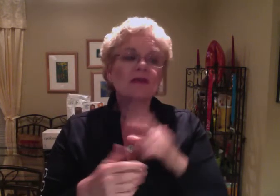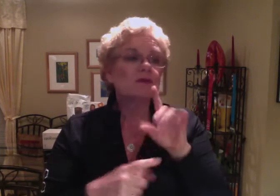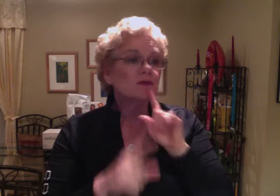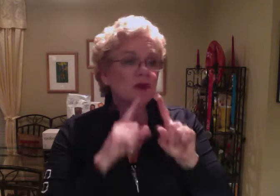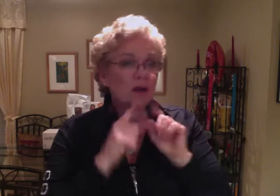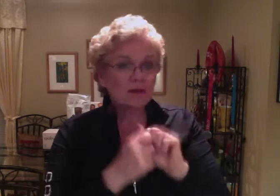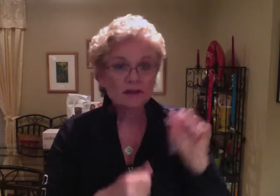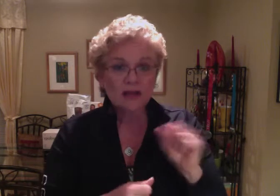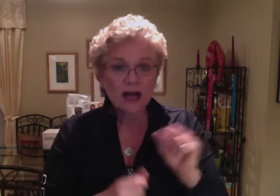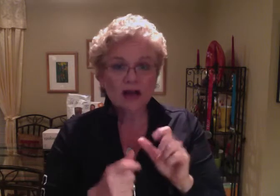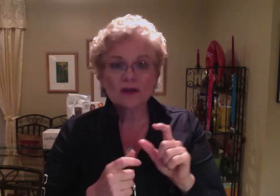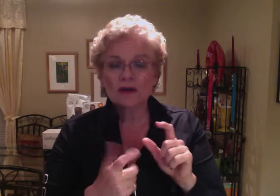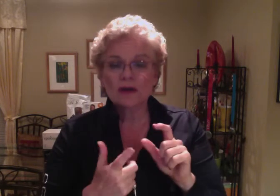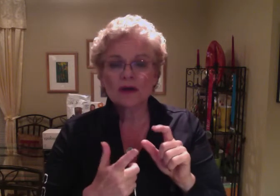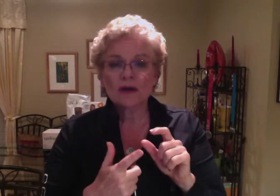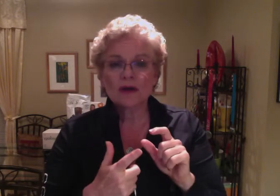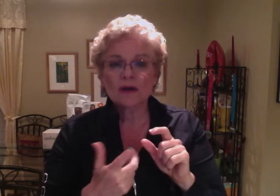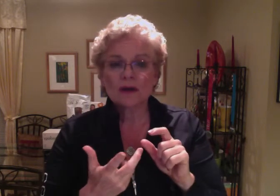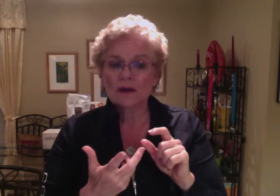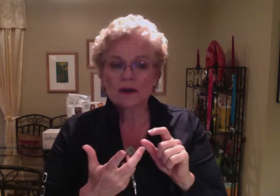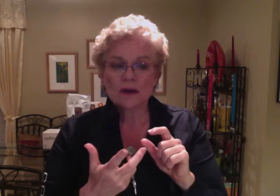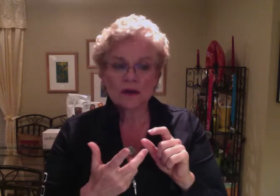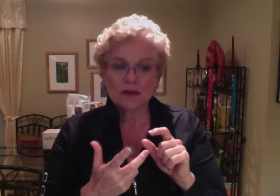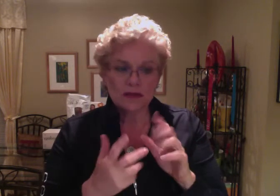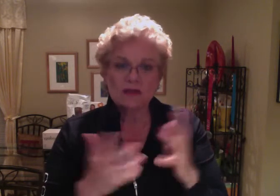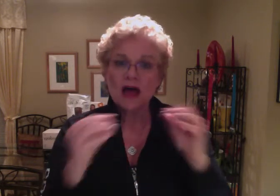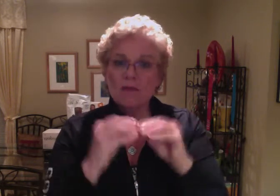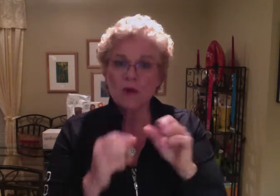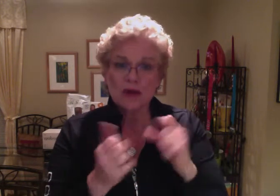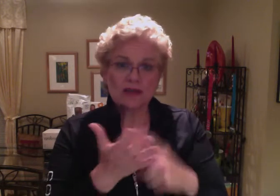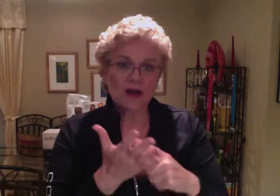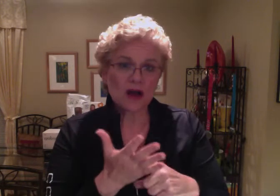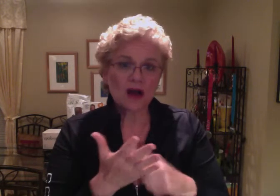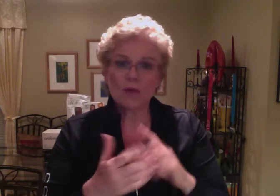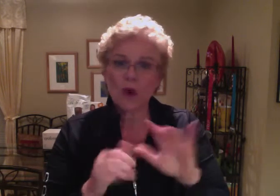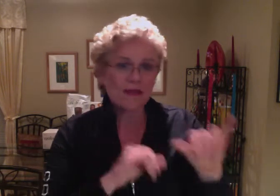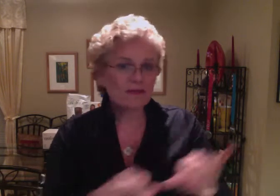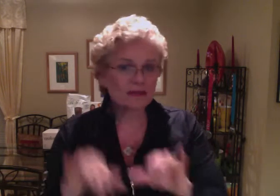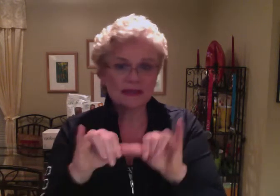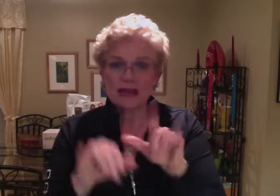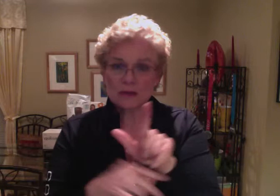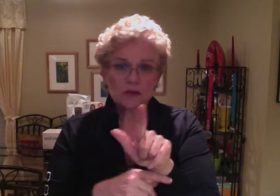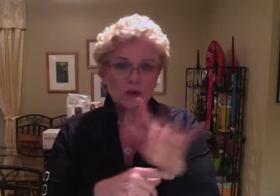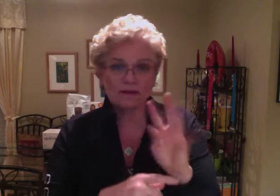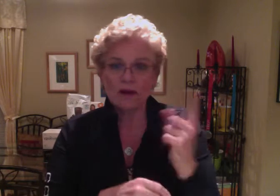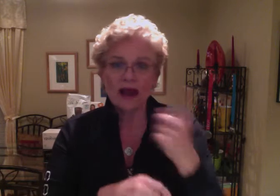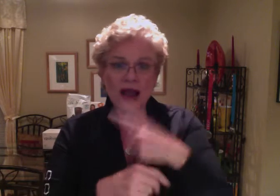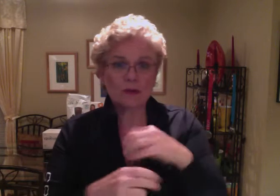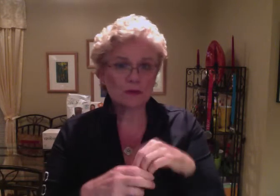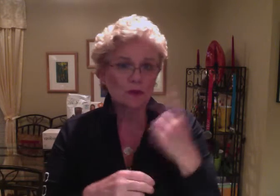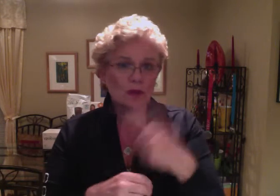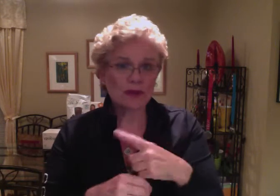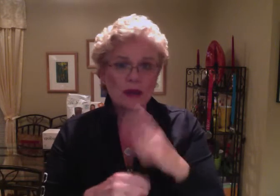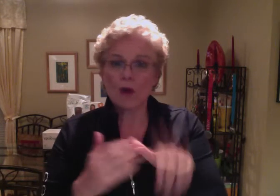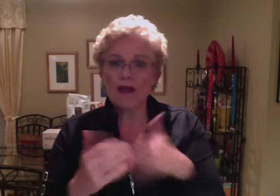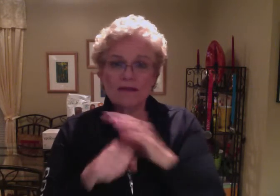we all have the same amount of time every day. We all have stressors. We all have, you know, things that we're scheduled for. But you